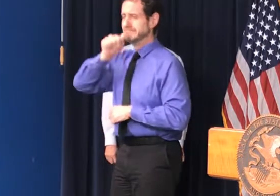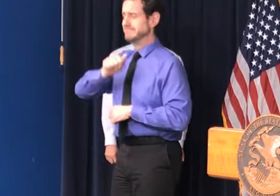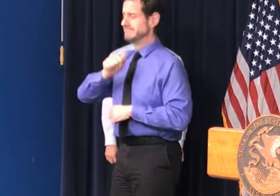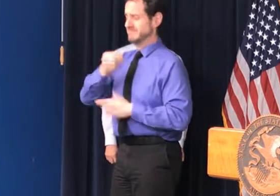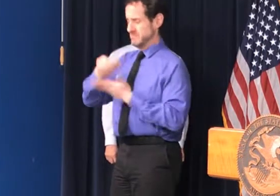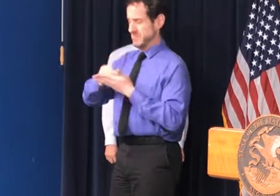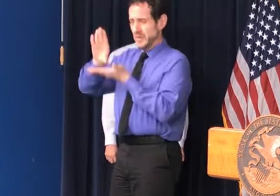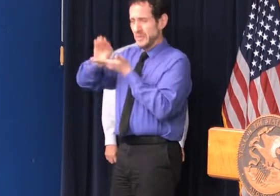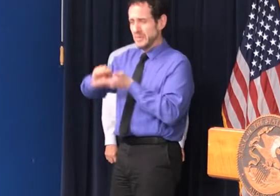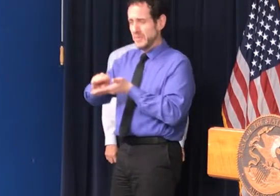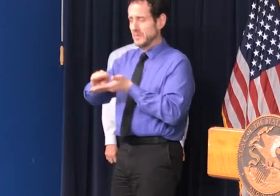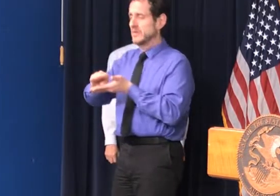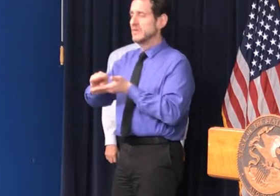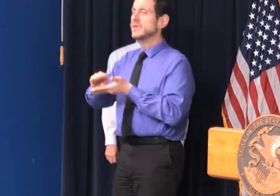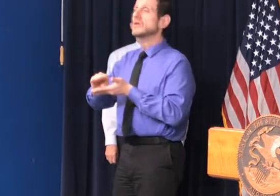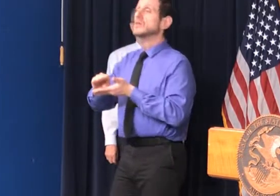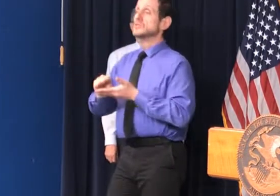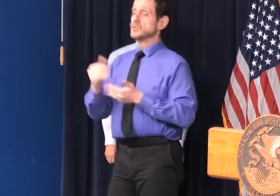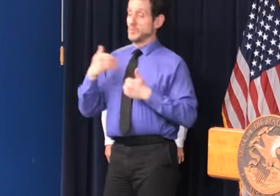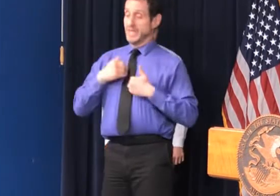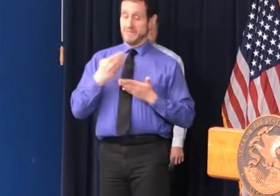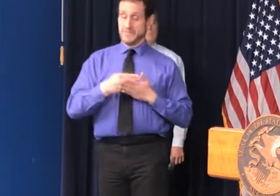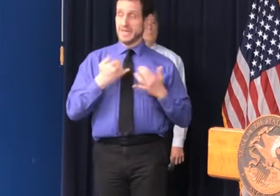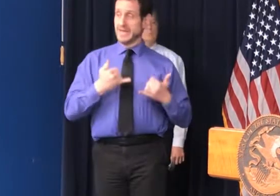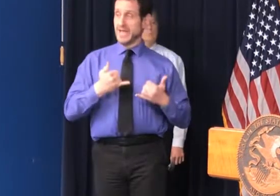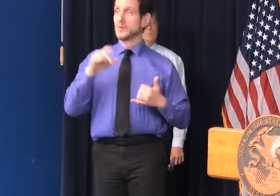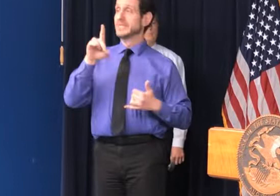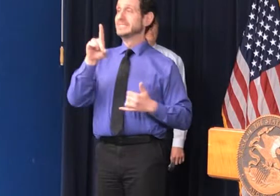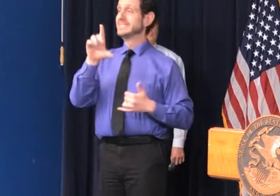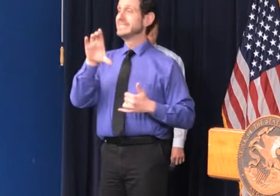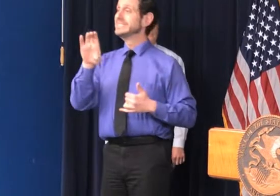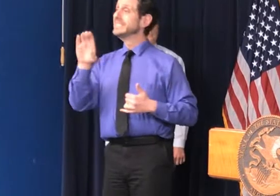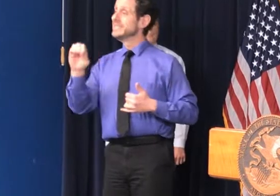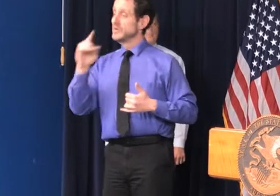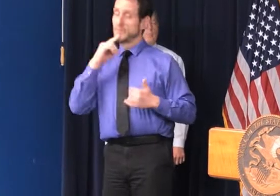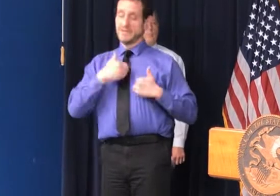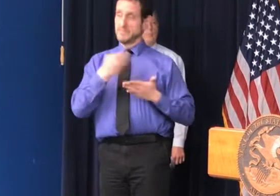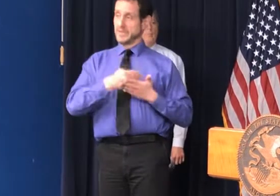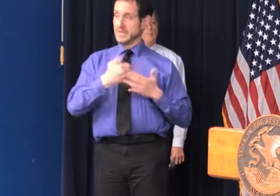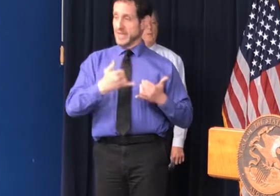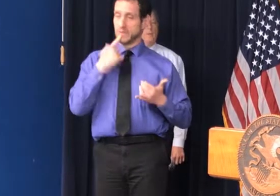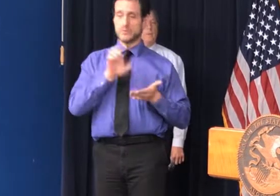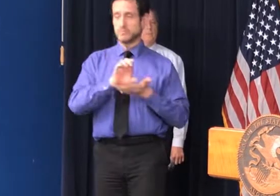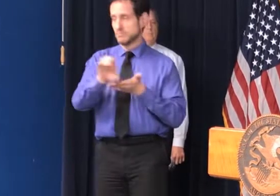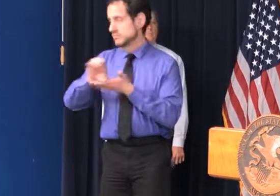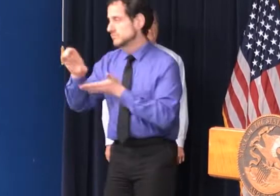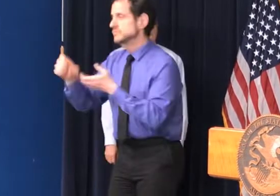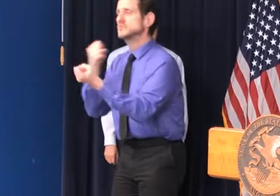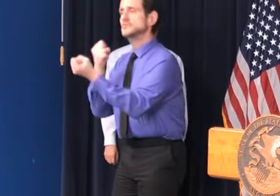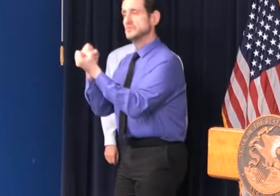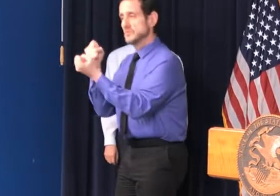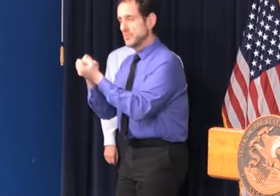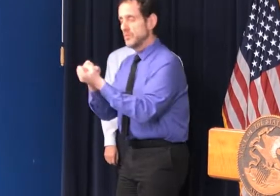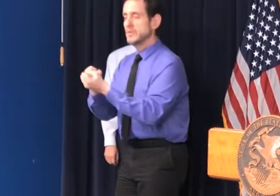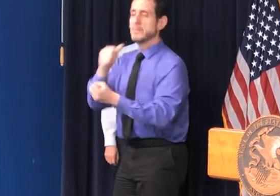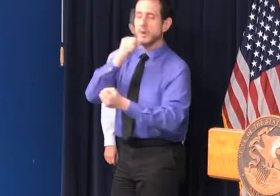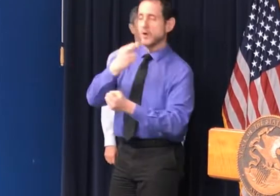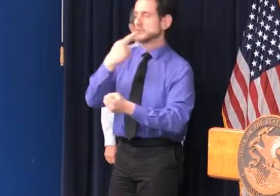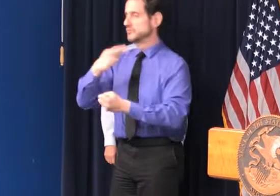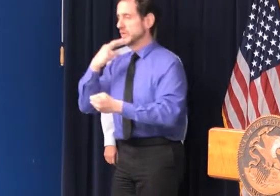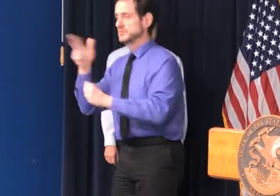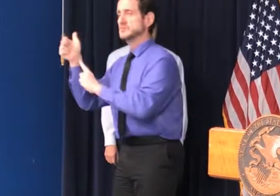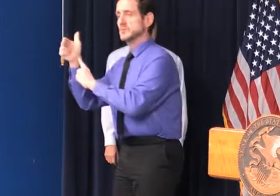DCEO retooled existing funds to offer support to our state's hospitality industry through this